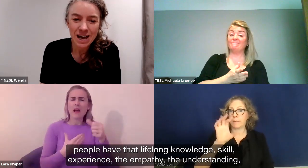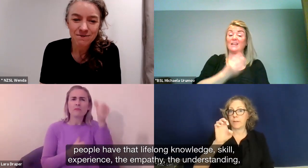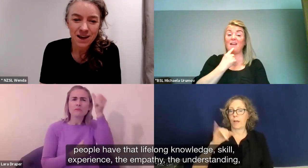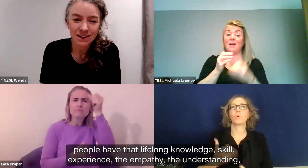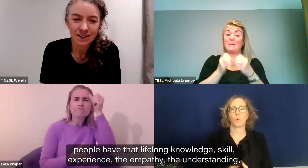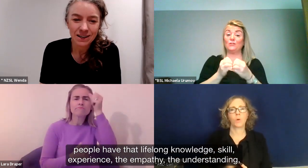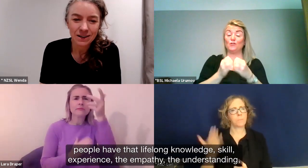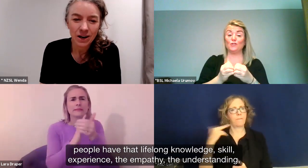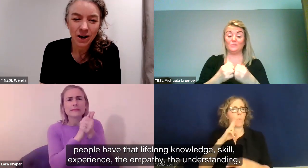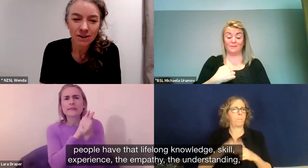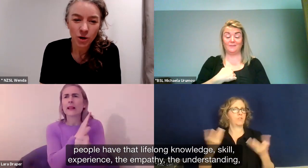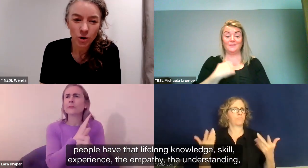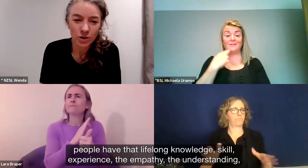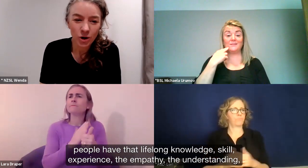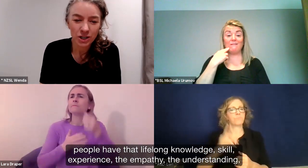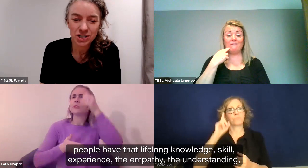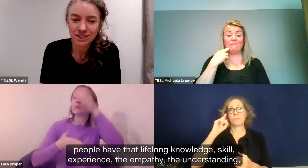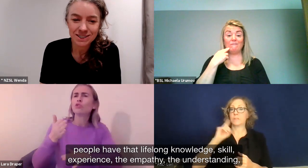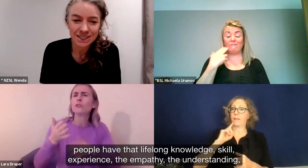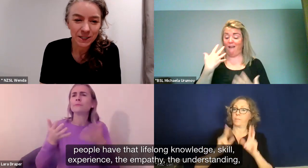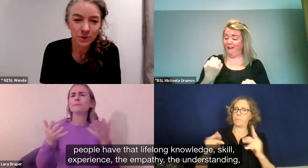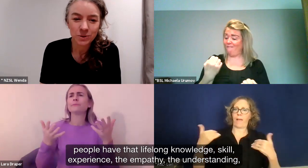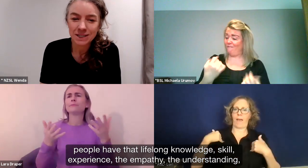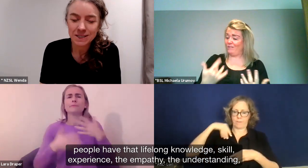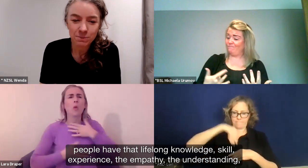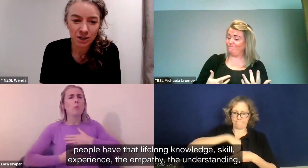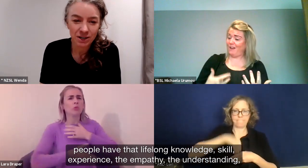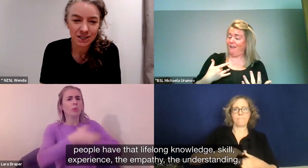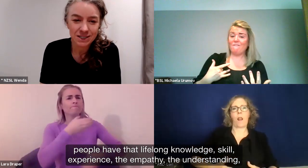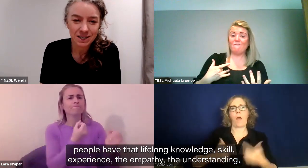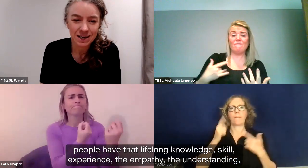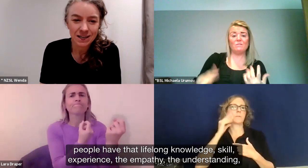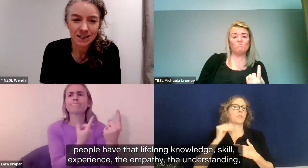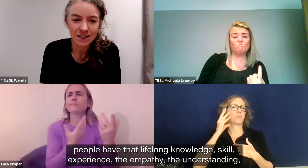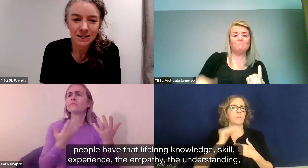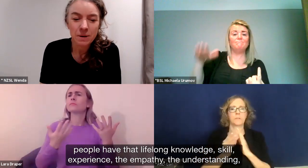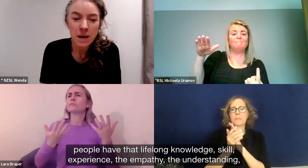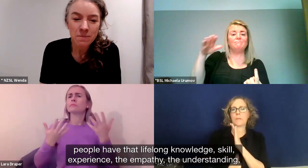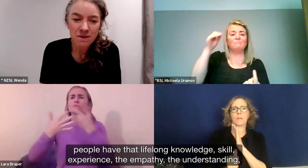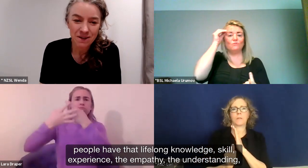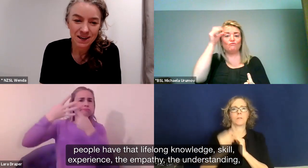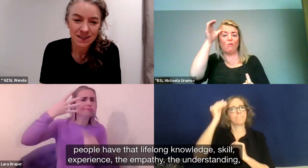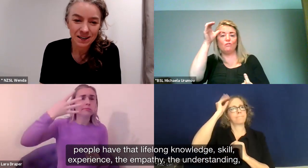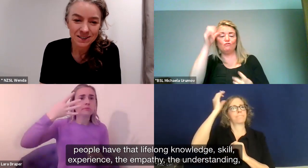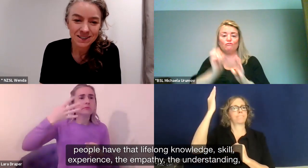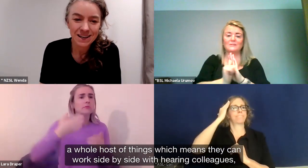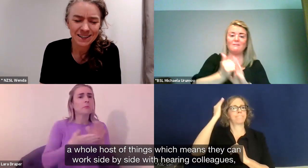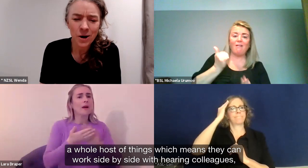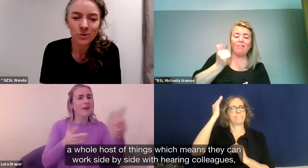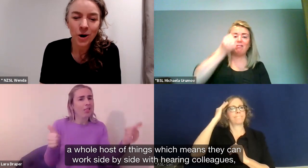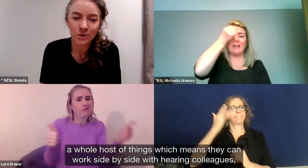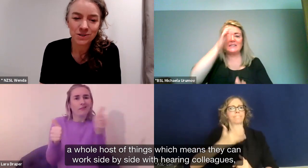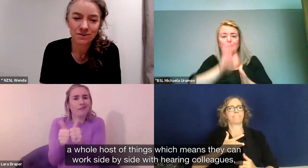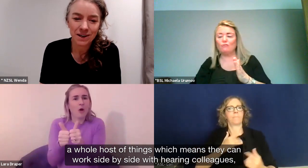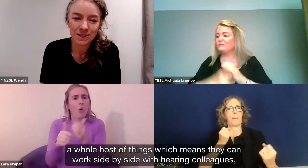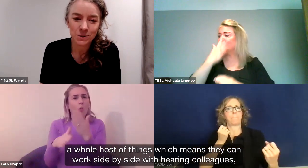have that lifelong knowledge, skill, experience, the empathy, the understanding,